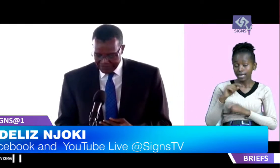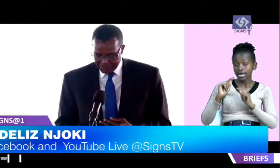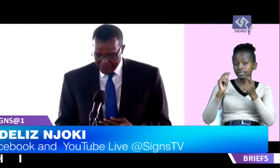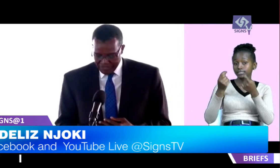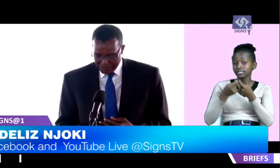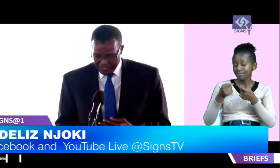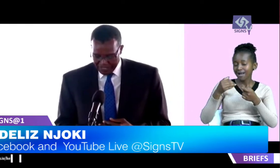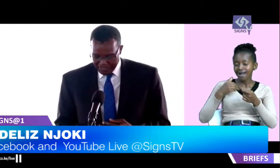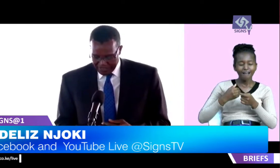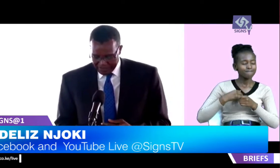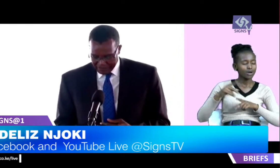extensive